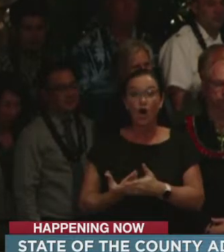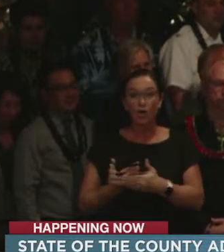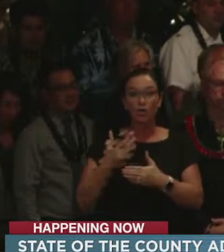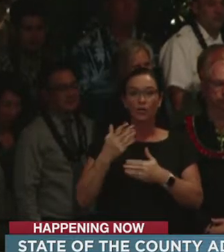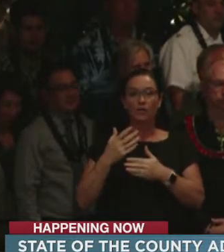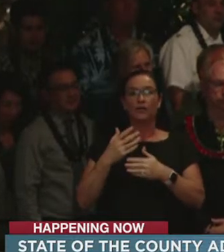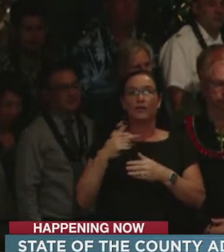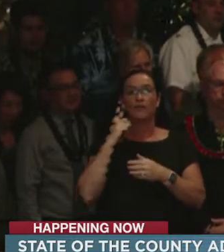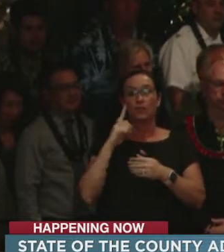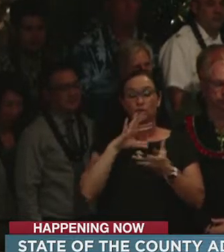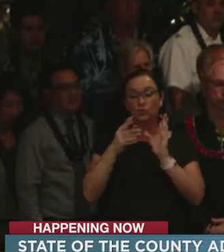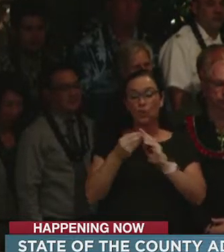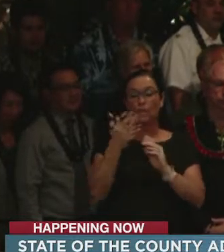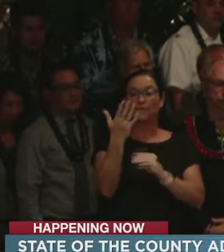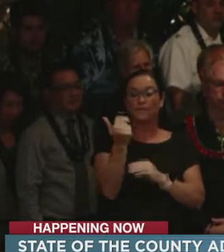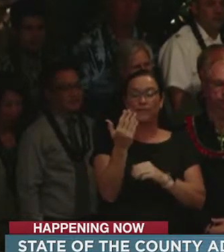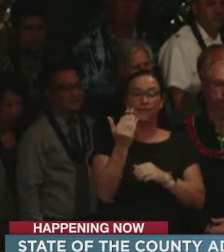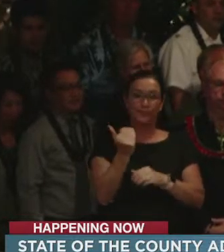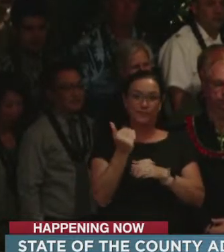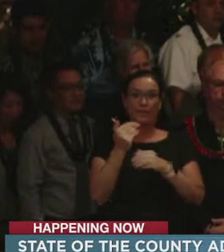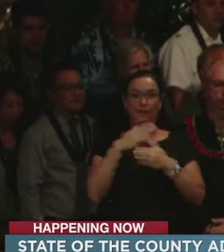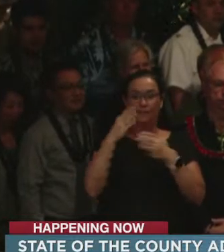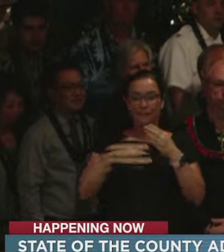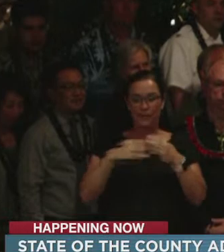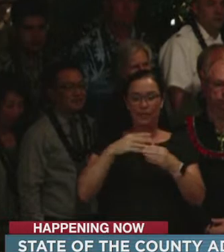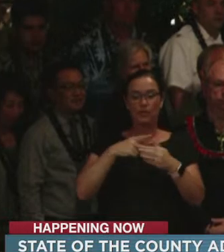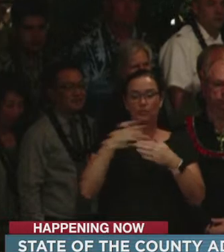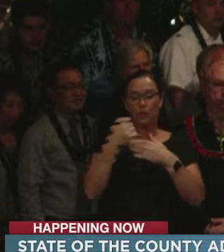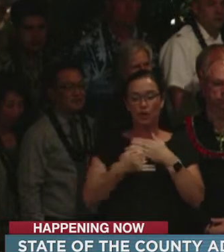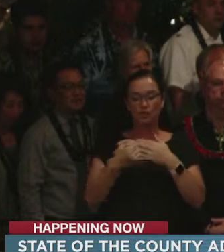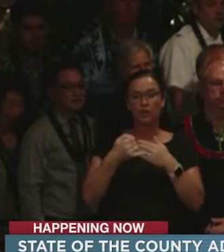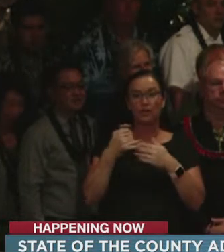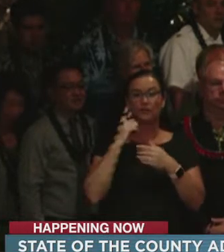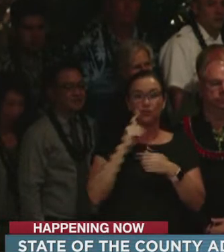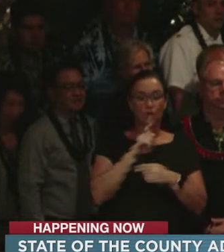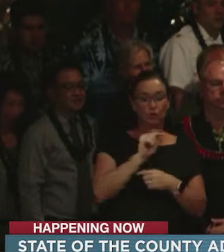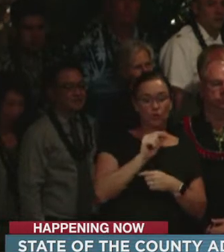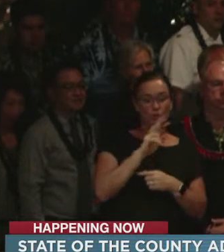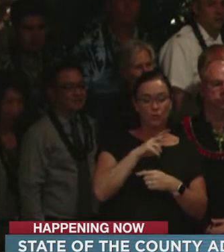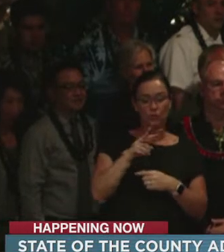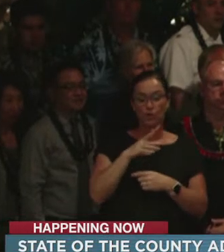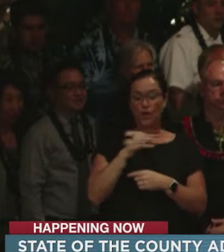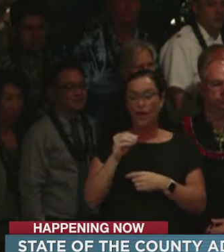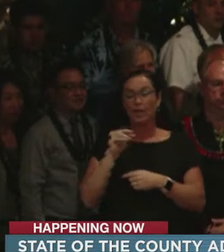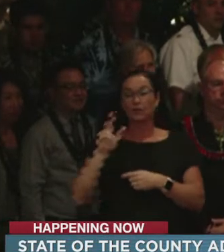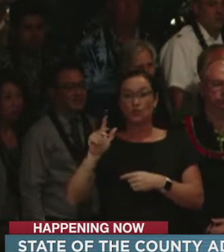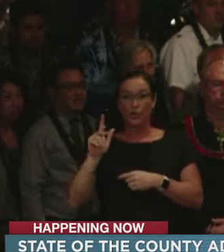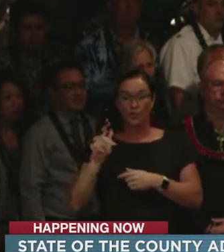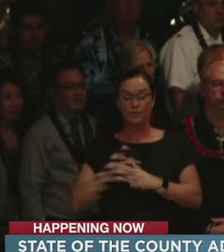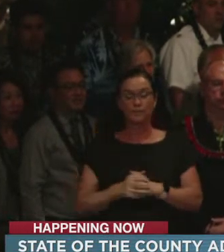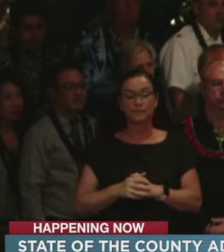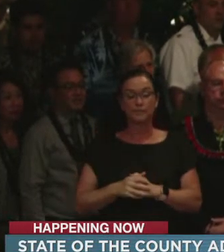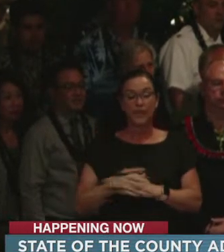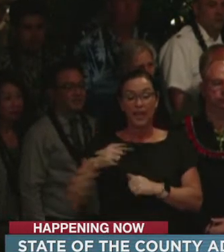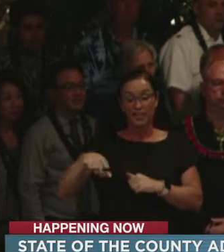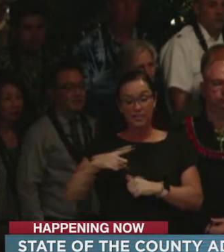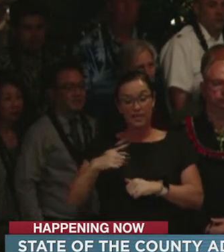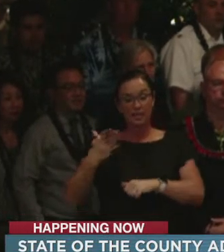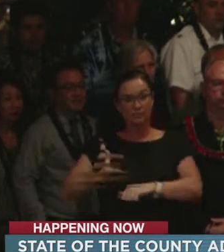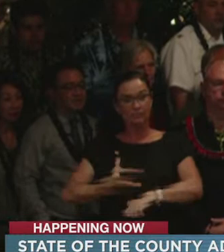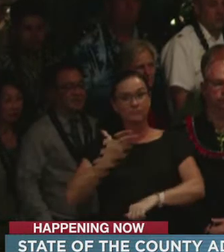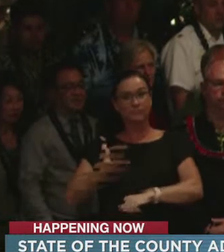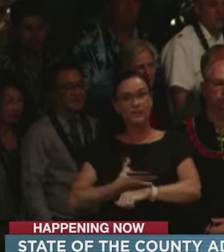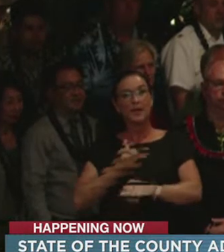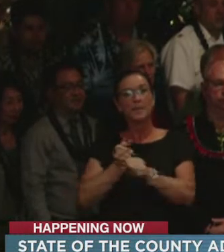15 completed projects between 2022 and 2023. These investments and upgrades will ensure access